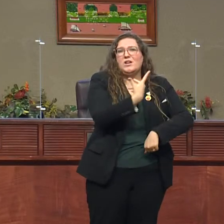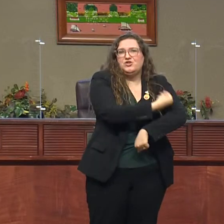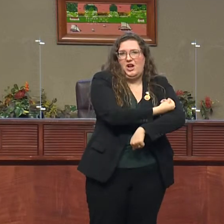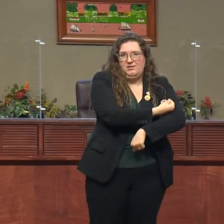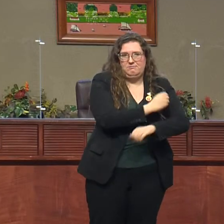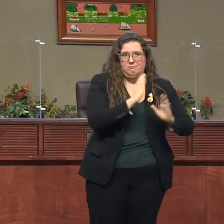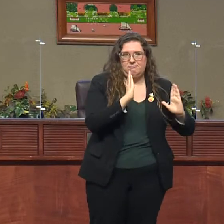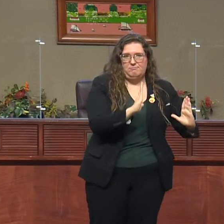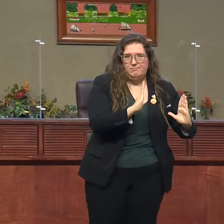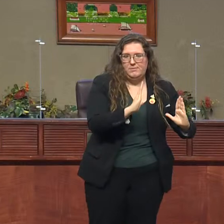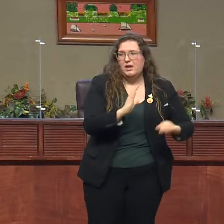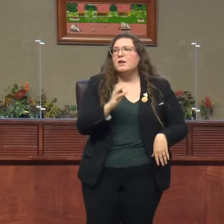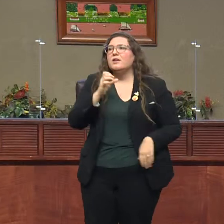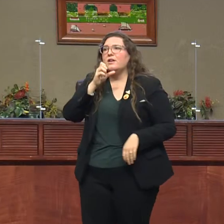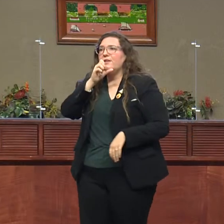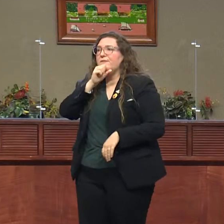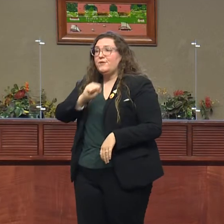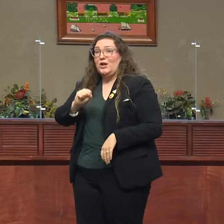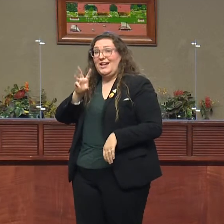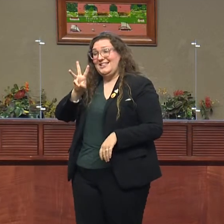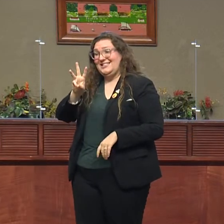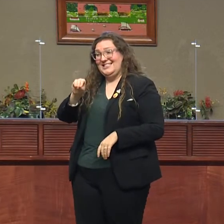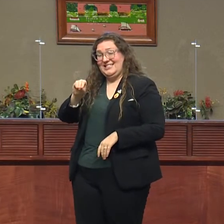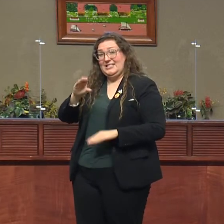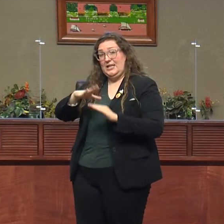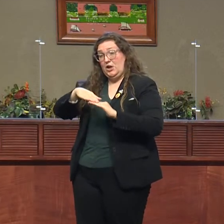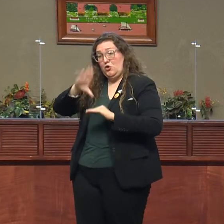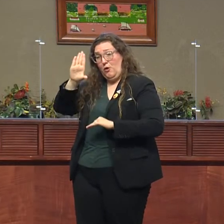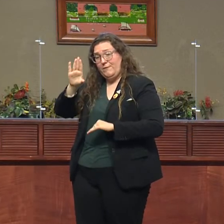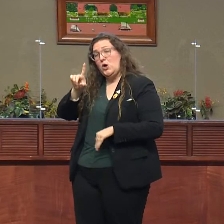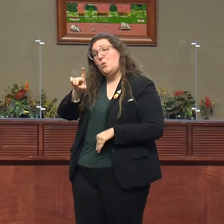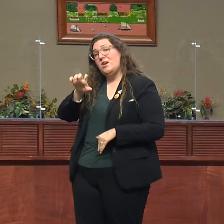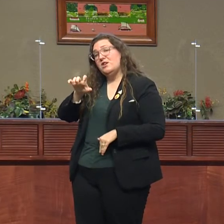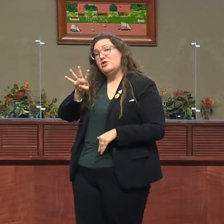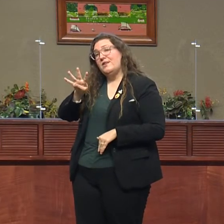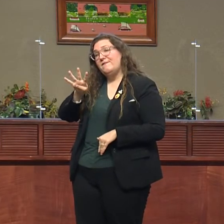60, as the mayor mentioned to you,